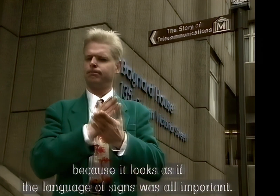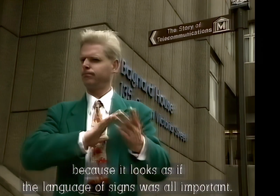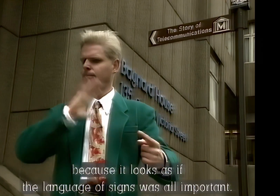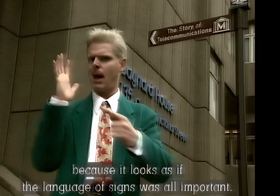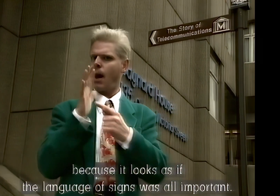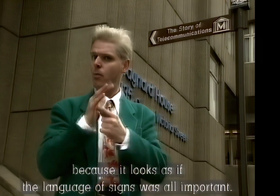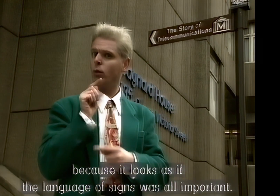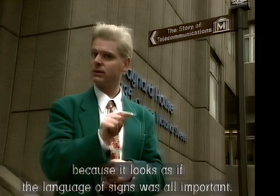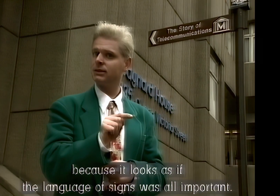all important.